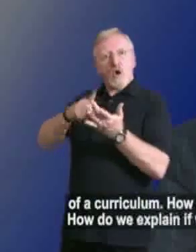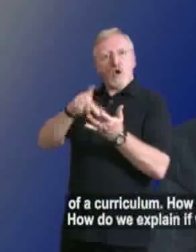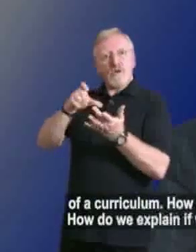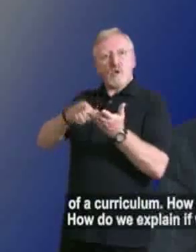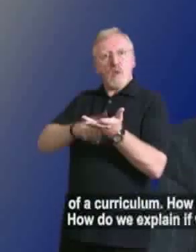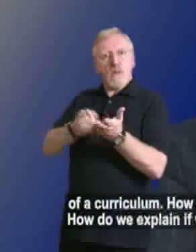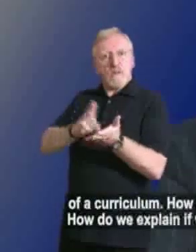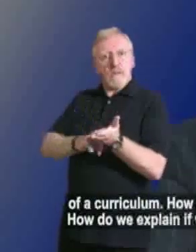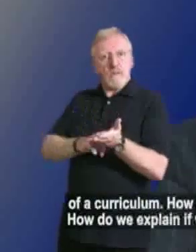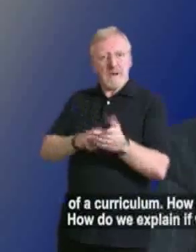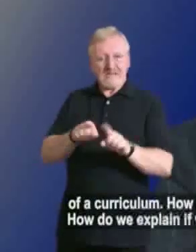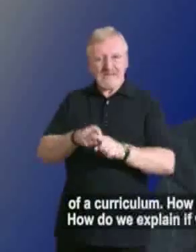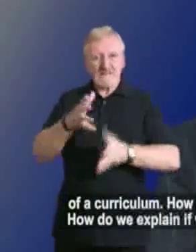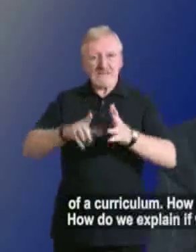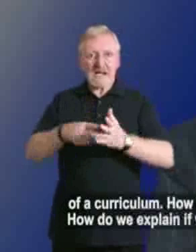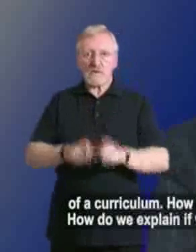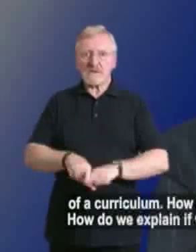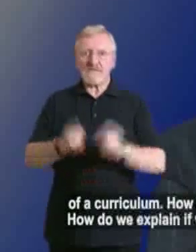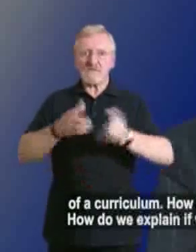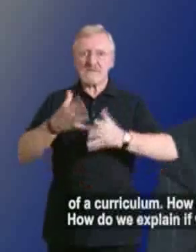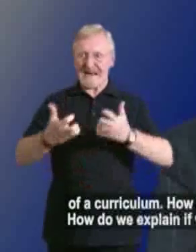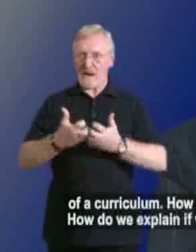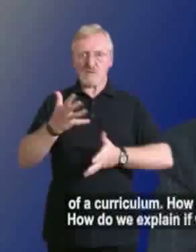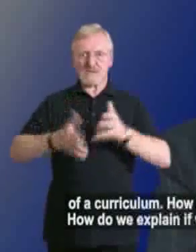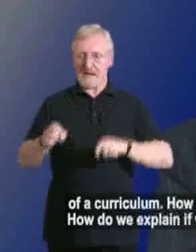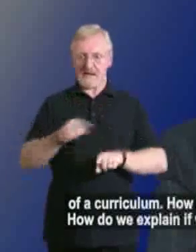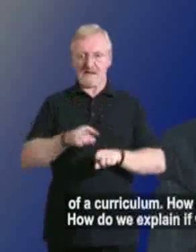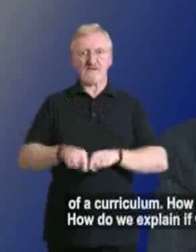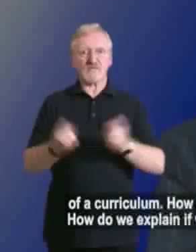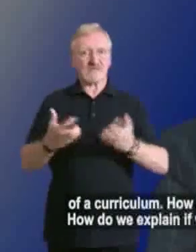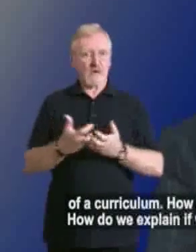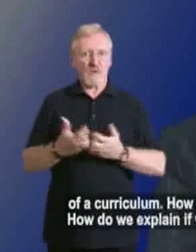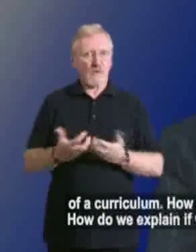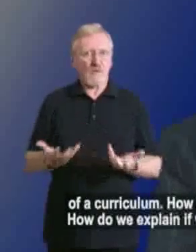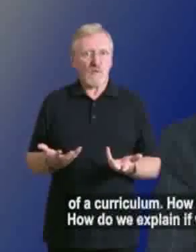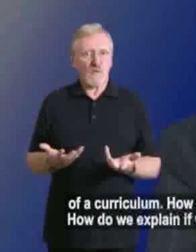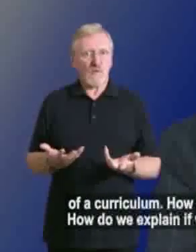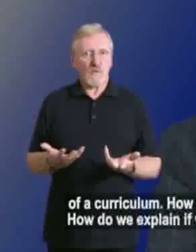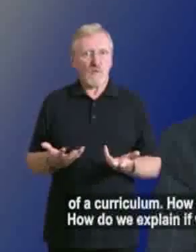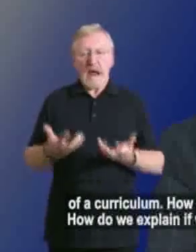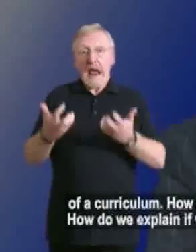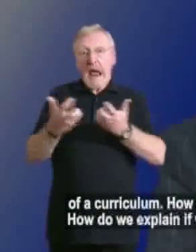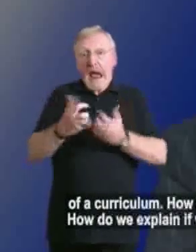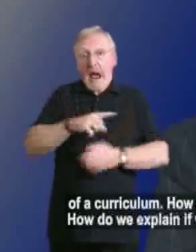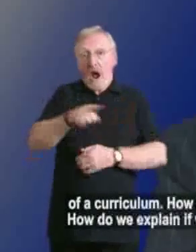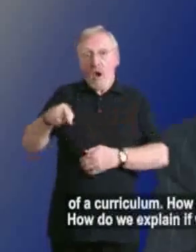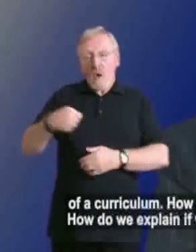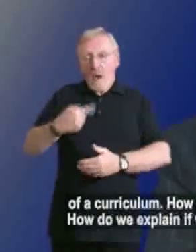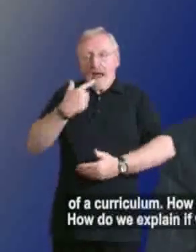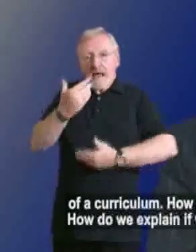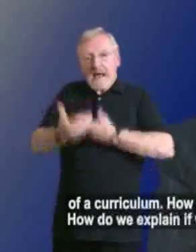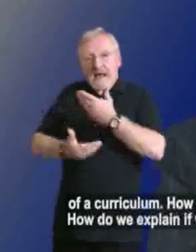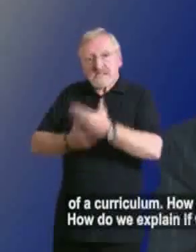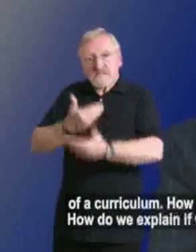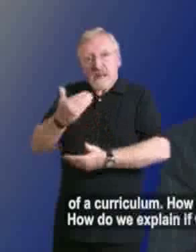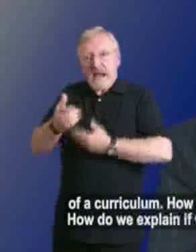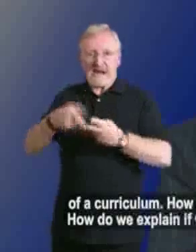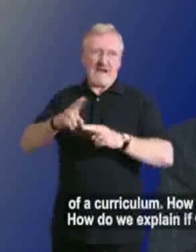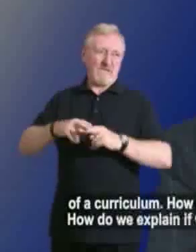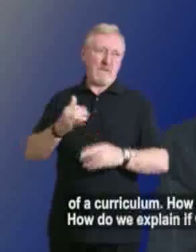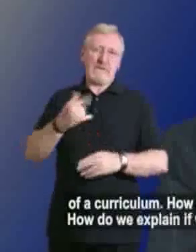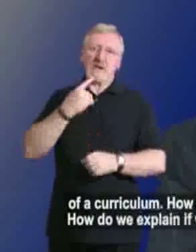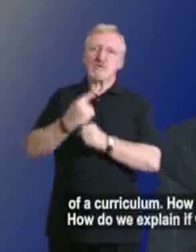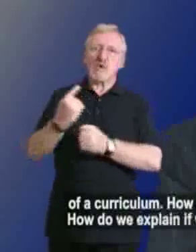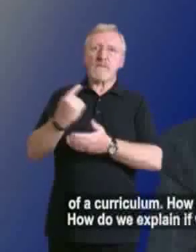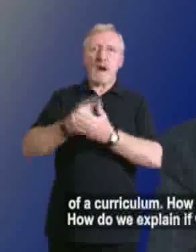curriculum. How do we sign that? How do we sign that difference? How do we explain,